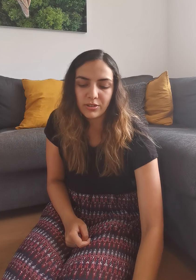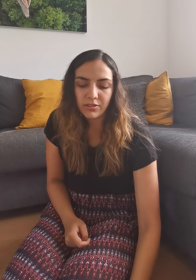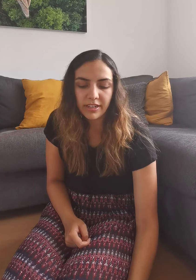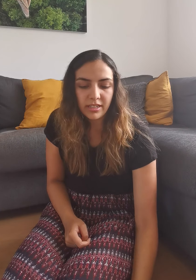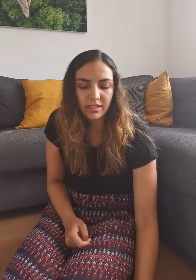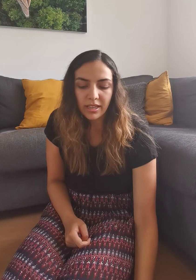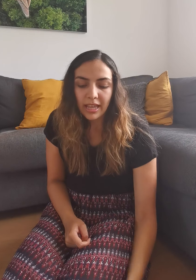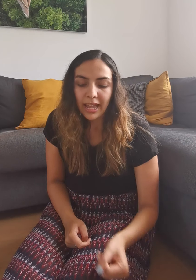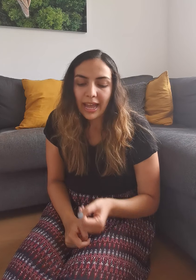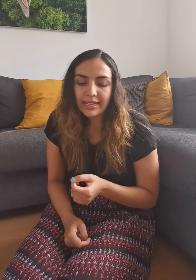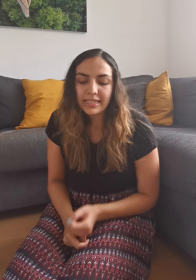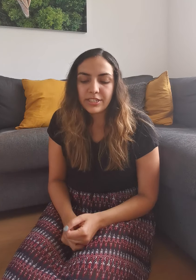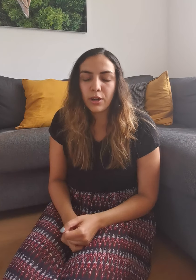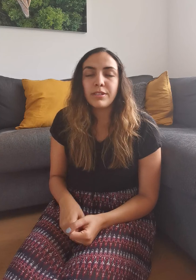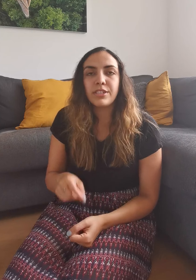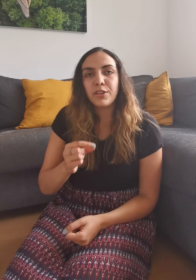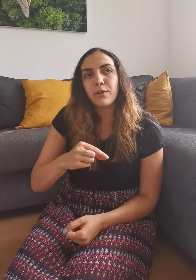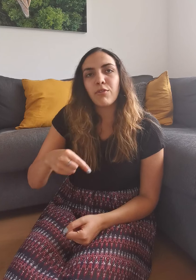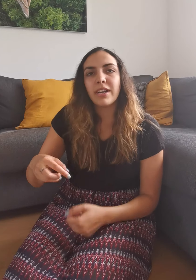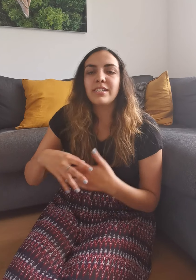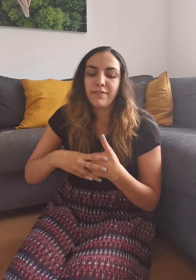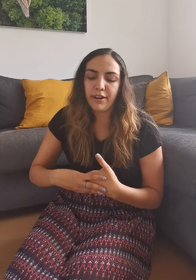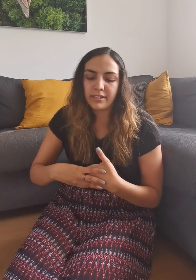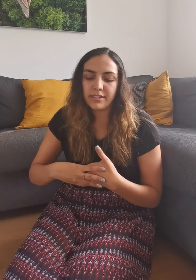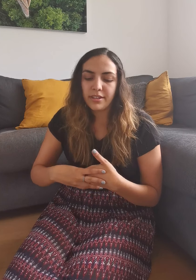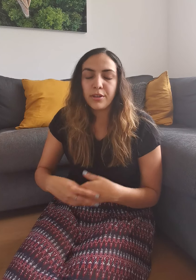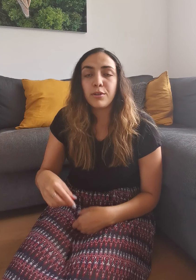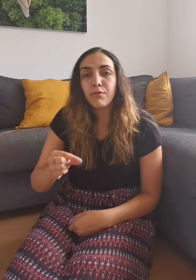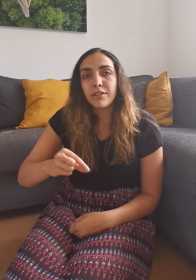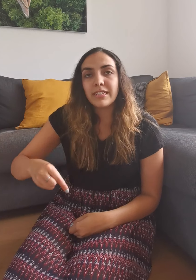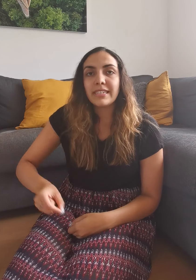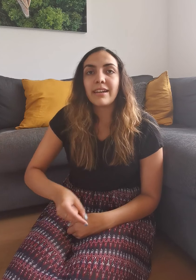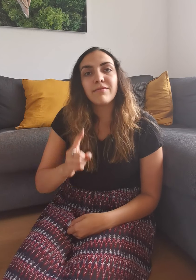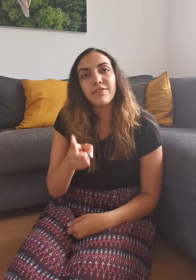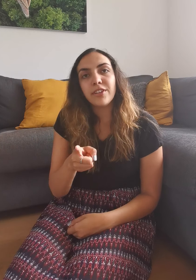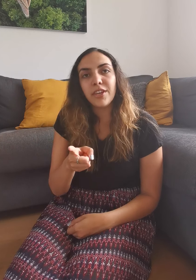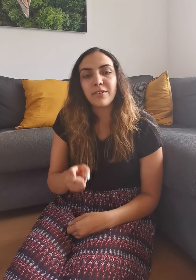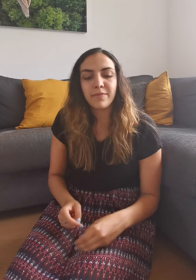Dory. And he told it to a writer friend who wrote it down for you.